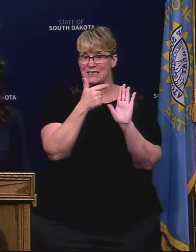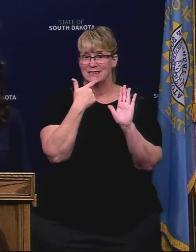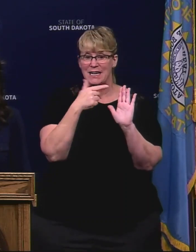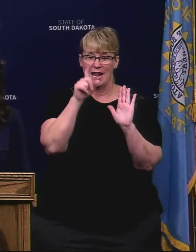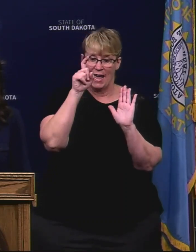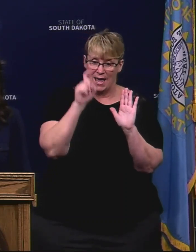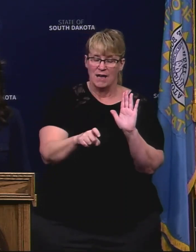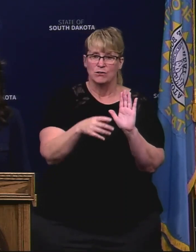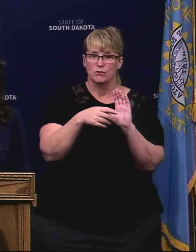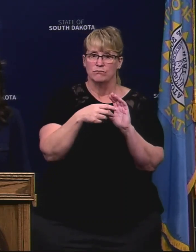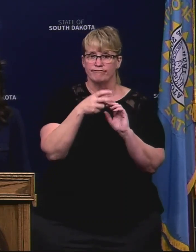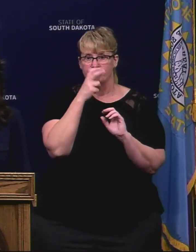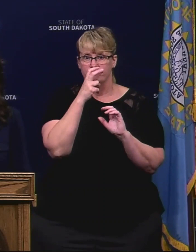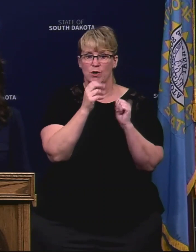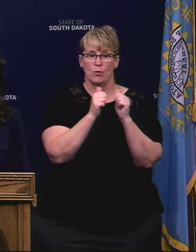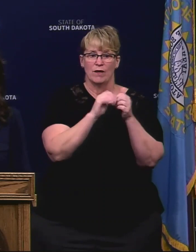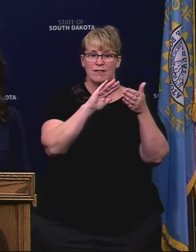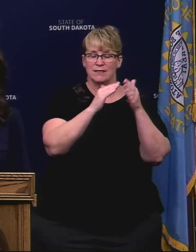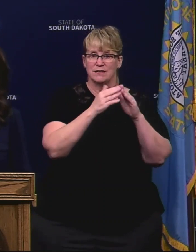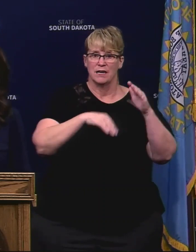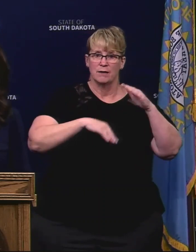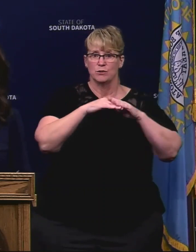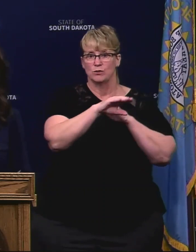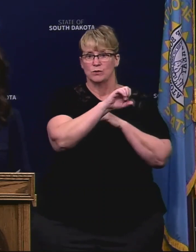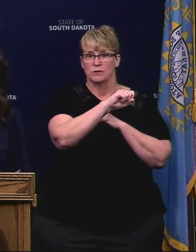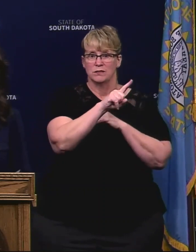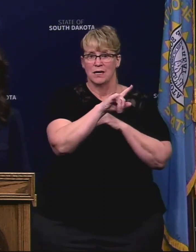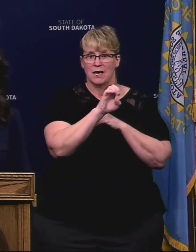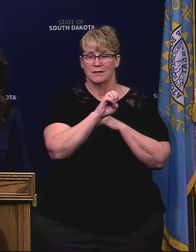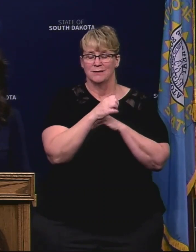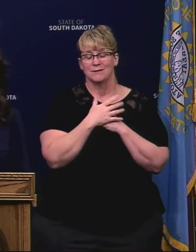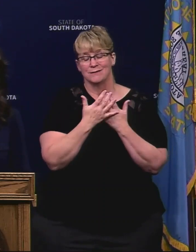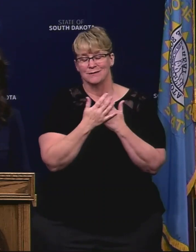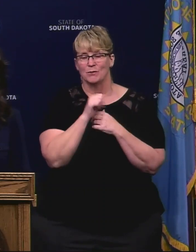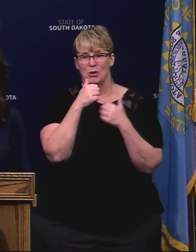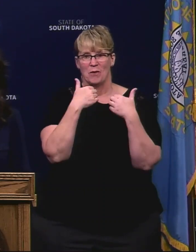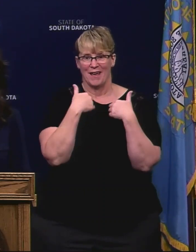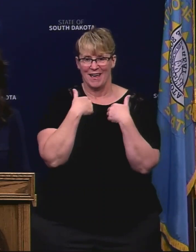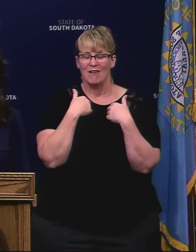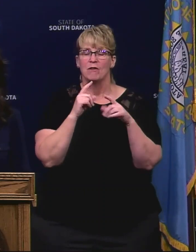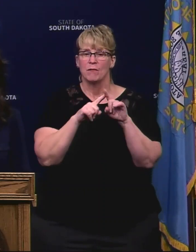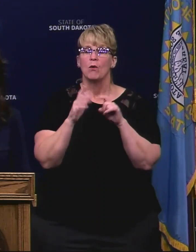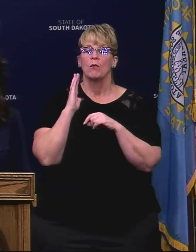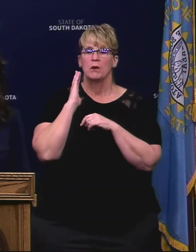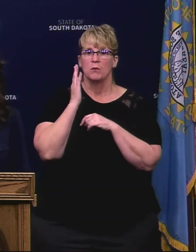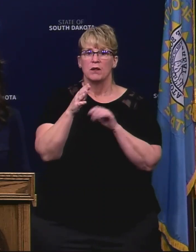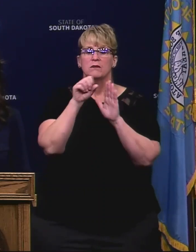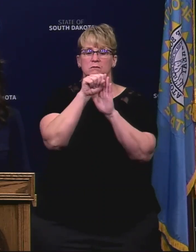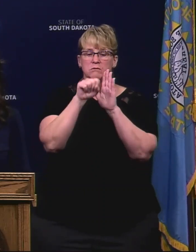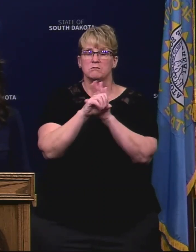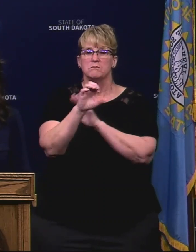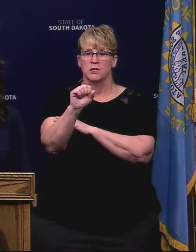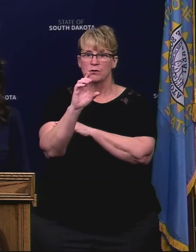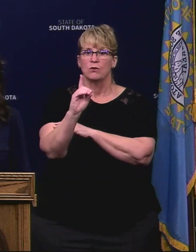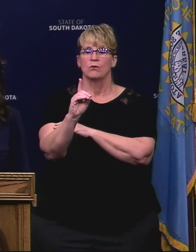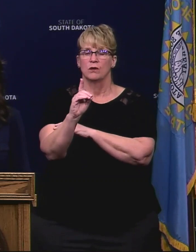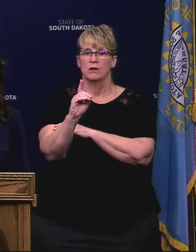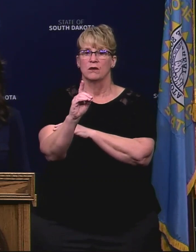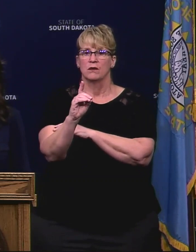that had to happen with cities of a certain size, of which we don't have any, but we will be in the state of South